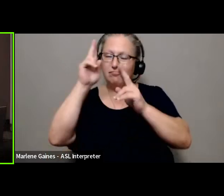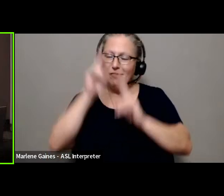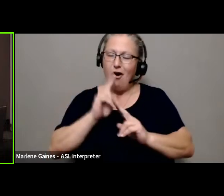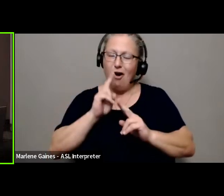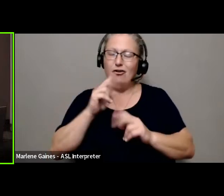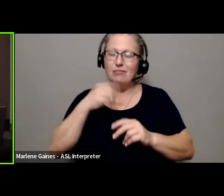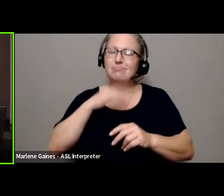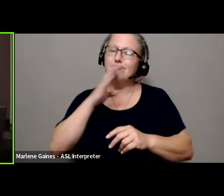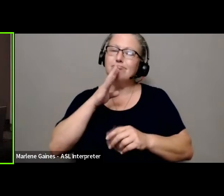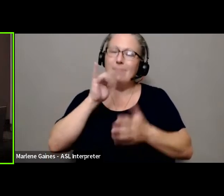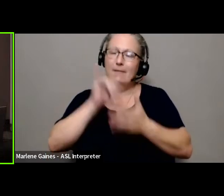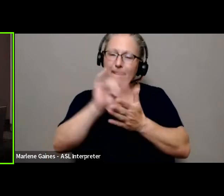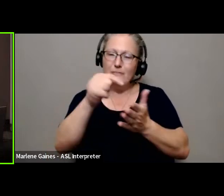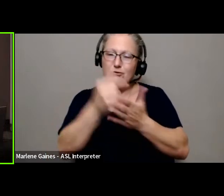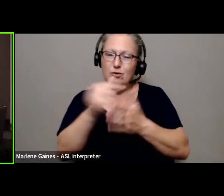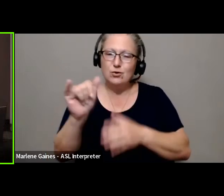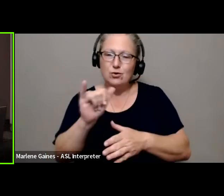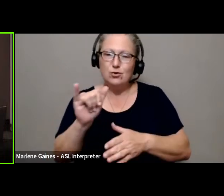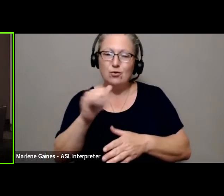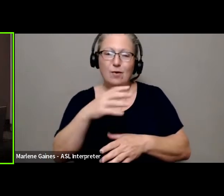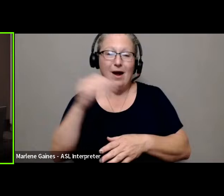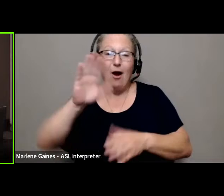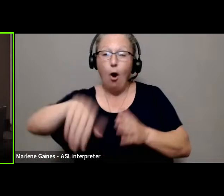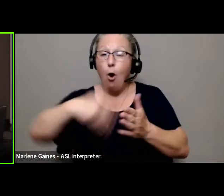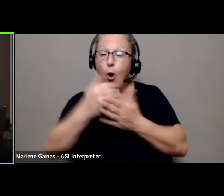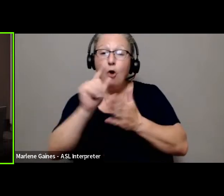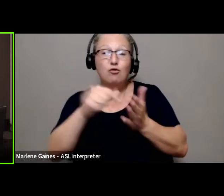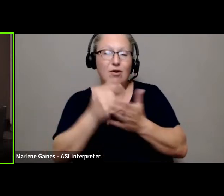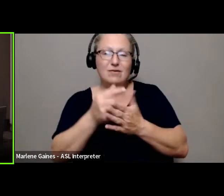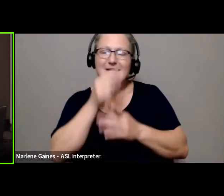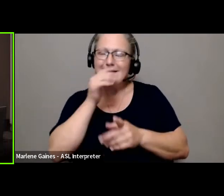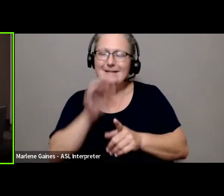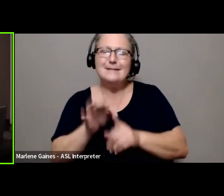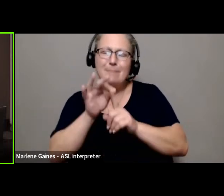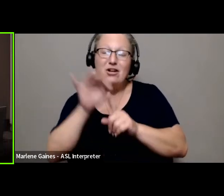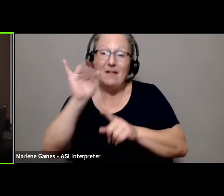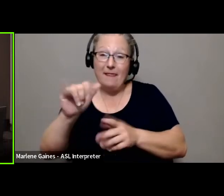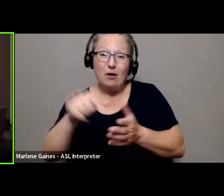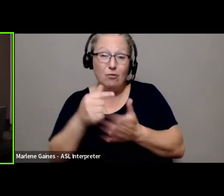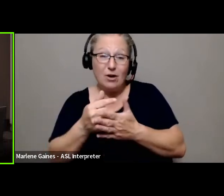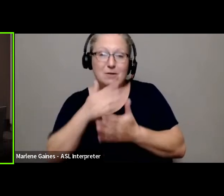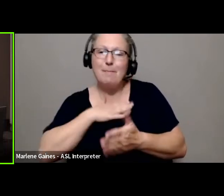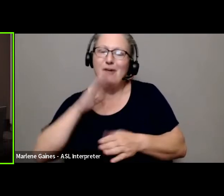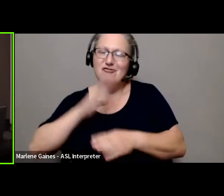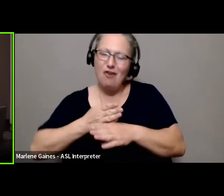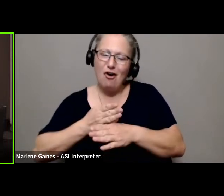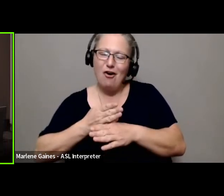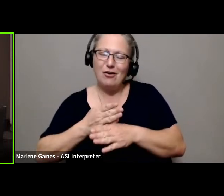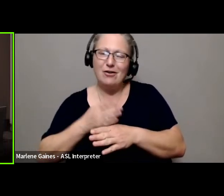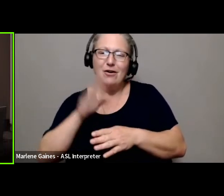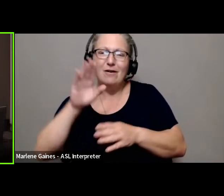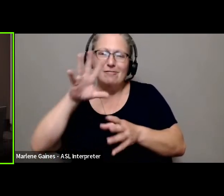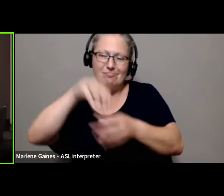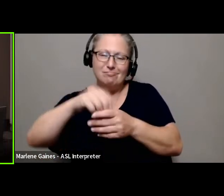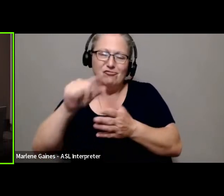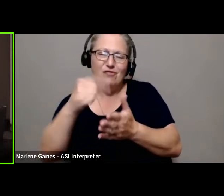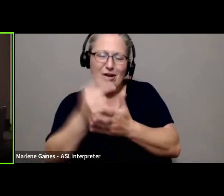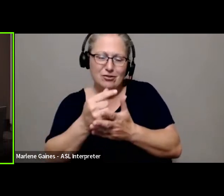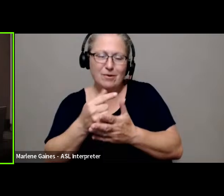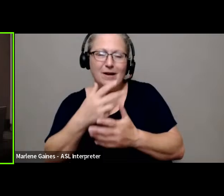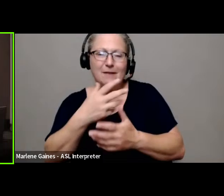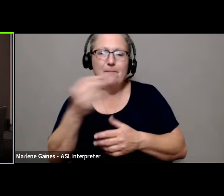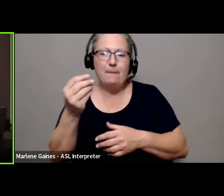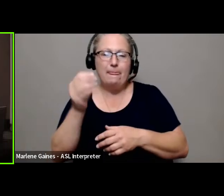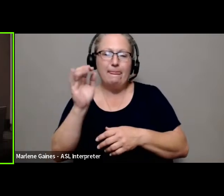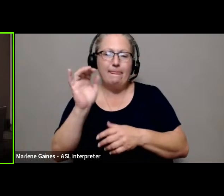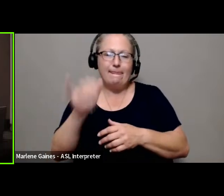at that graduation as well. And it was all graduations are special. This graduation had my daughter as one of the graduates. And that